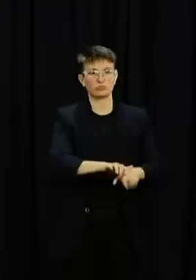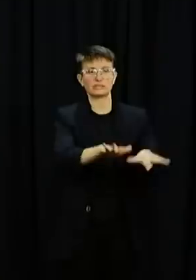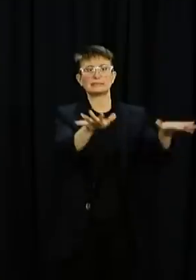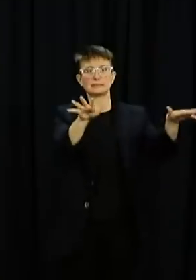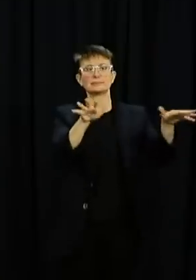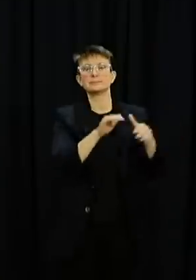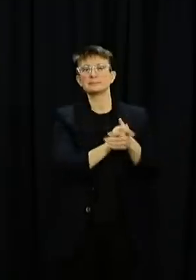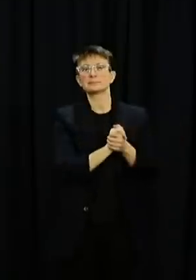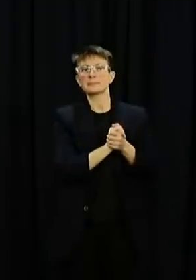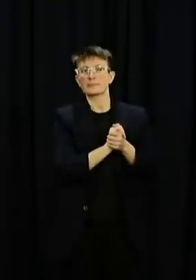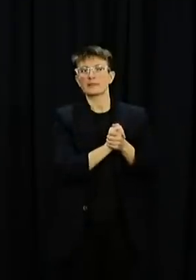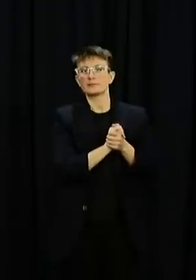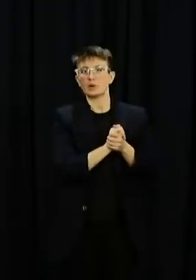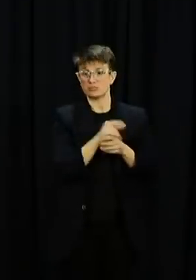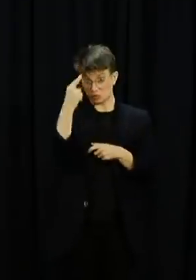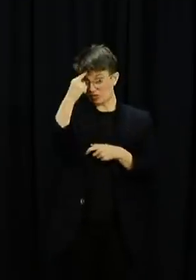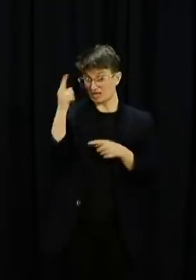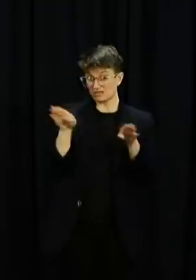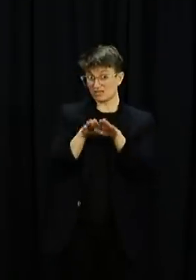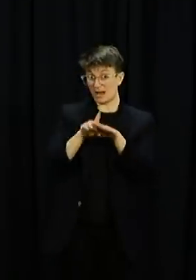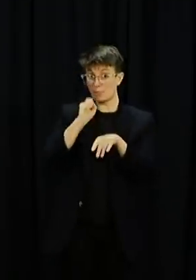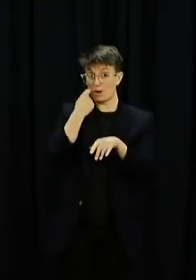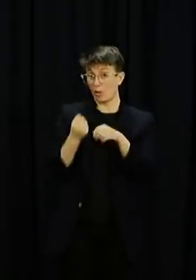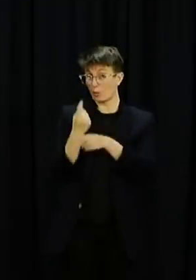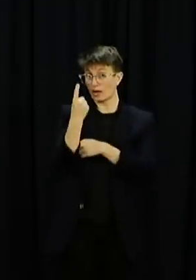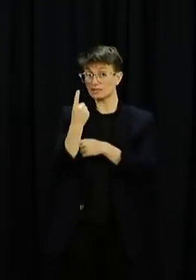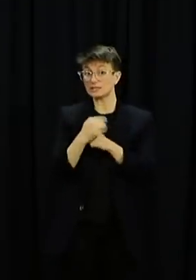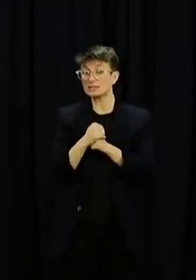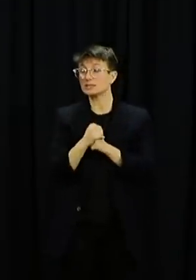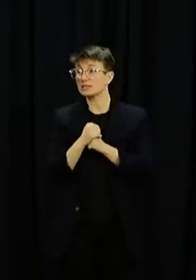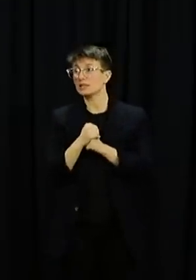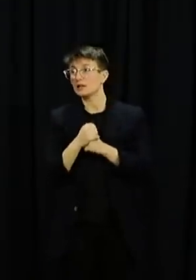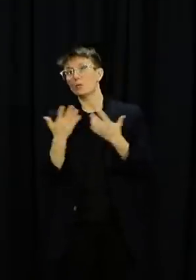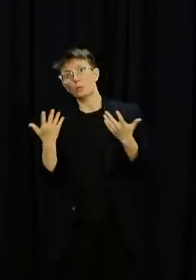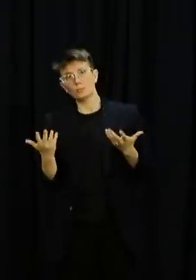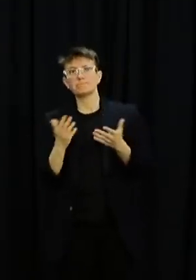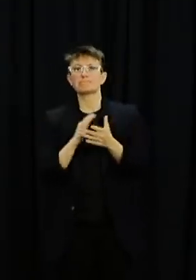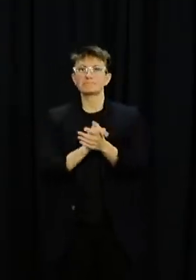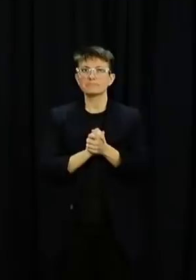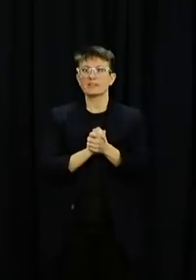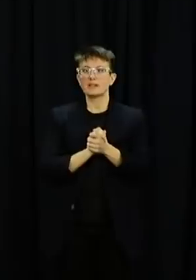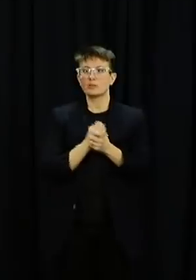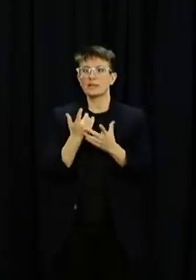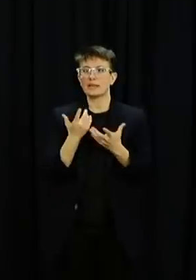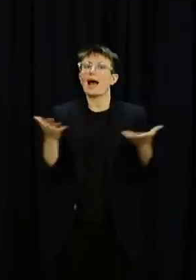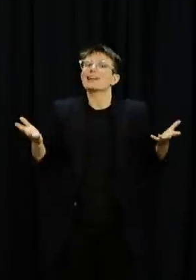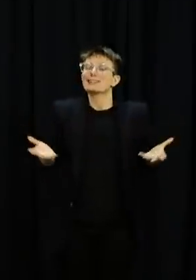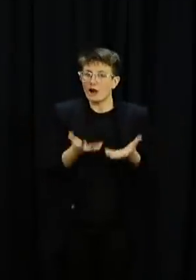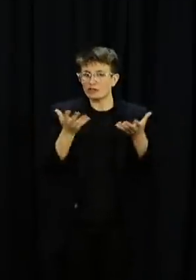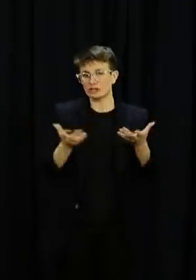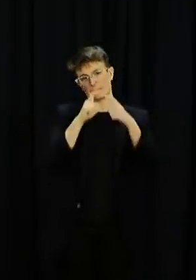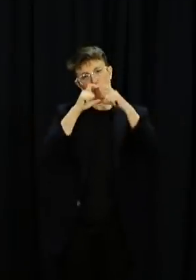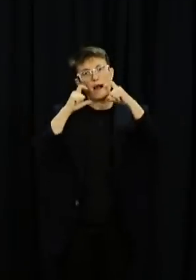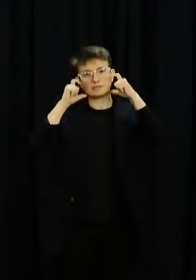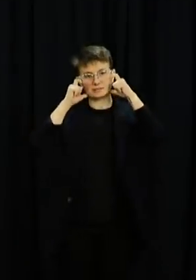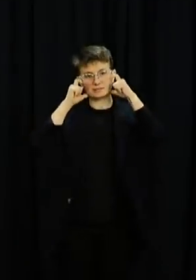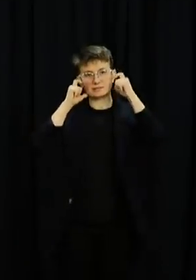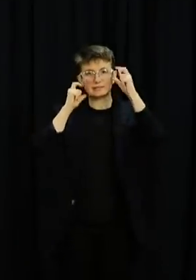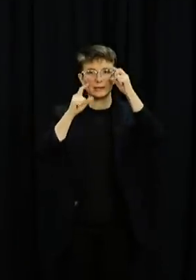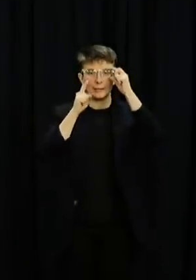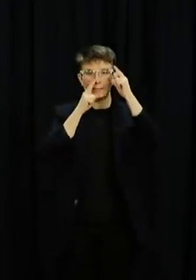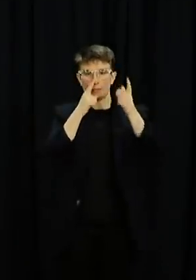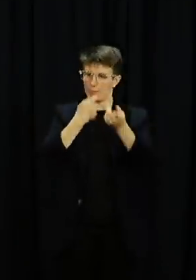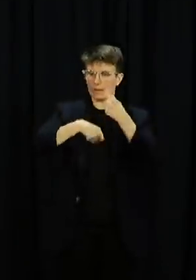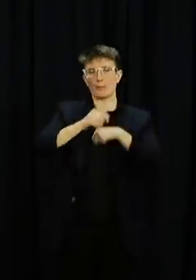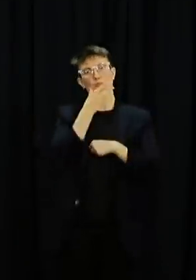mask use in New Zealand generally, or indeed previously at other levels. We are encouraging the use, but one of the reasons we